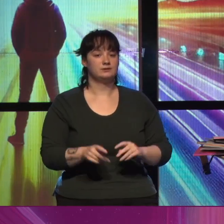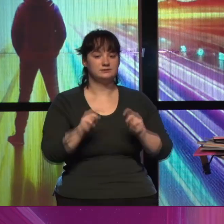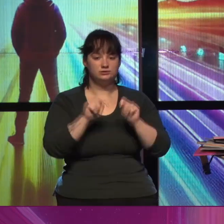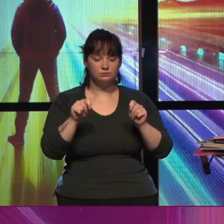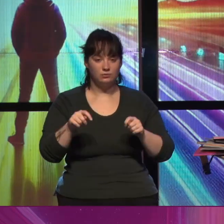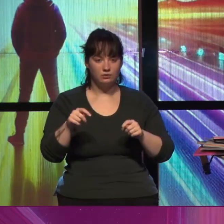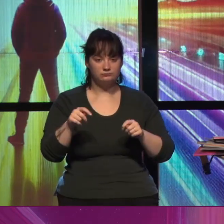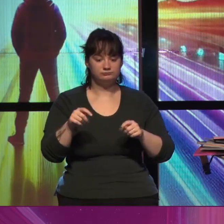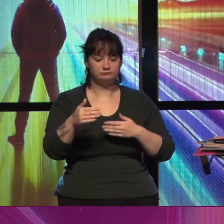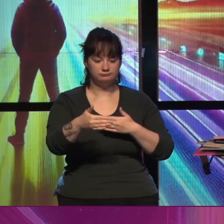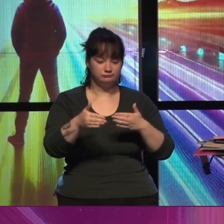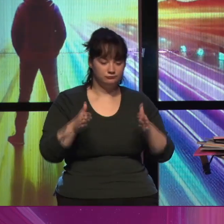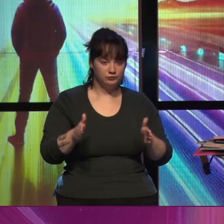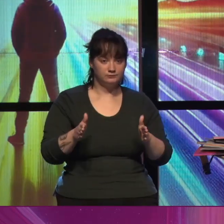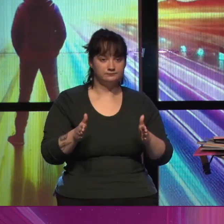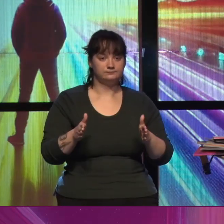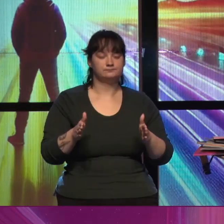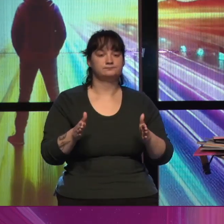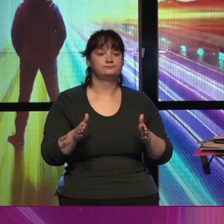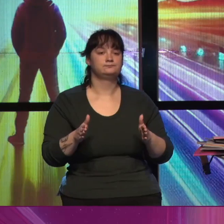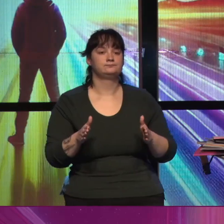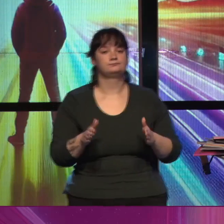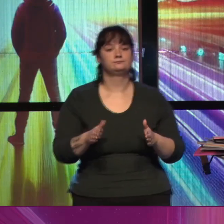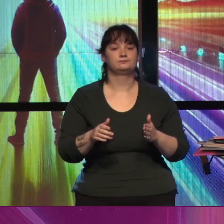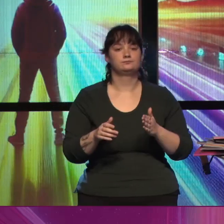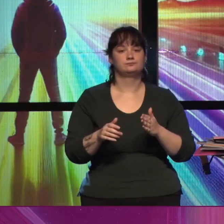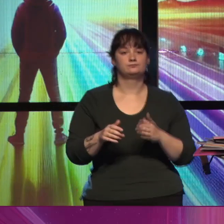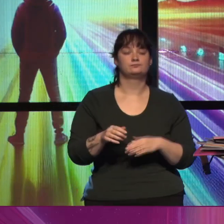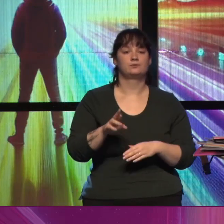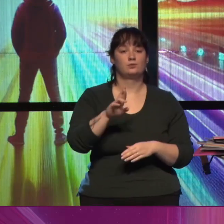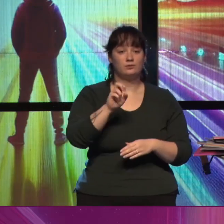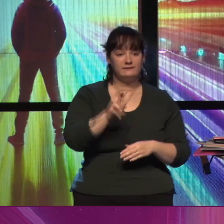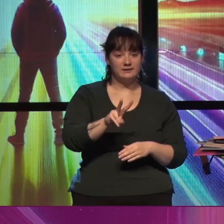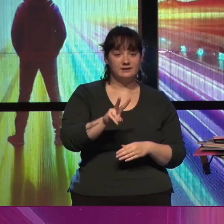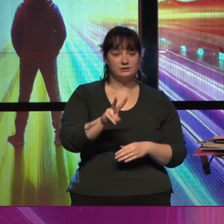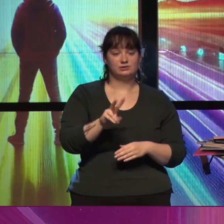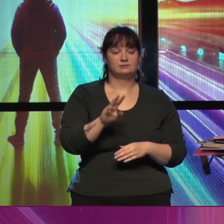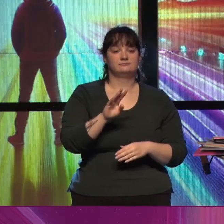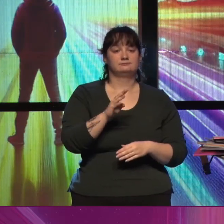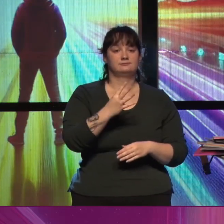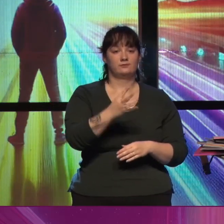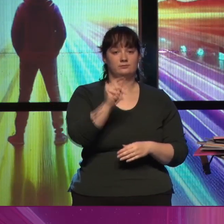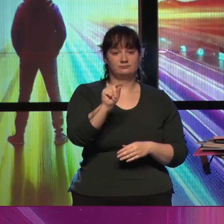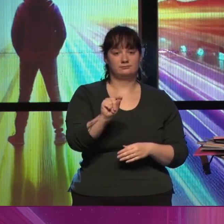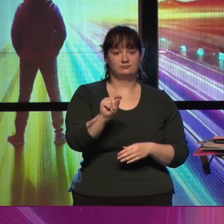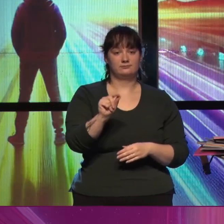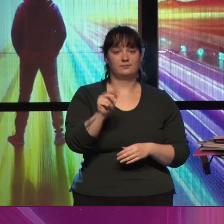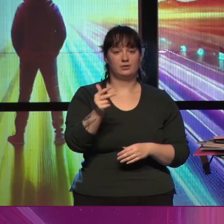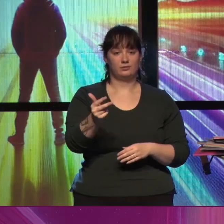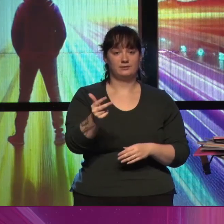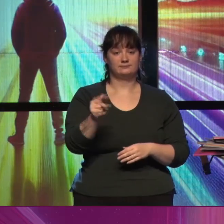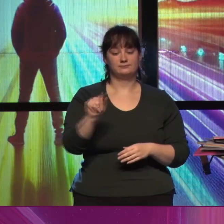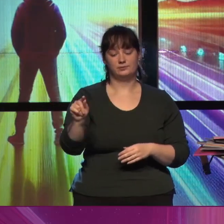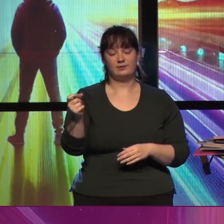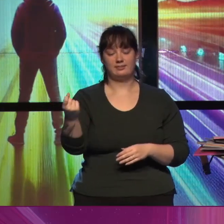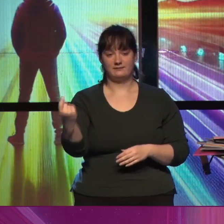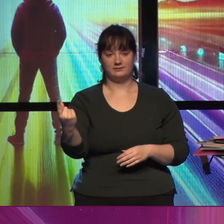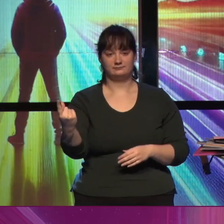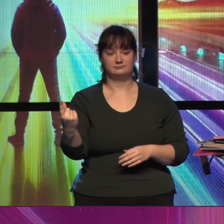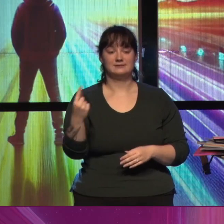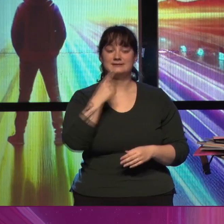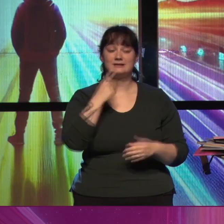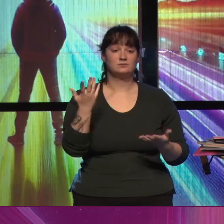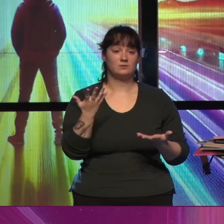Revelation chapter 4, verse 3 through 11, you're like 20 minutes in and he finally reads the Bible. Okay, here we go. It says